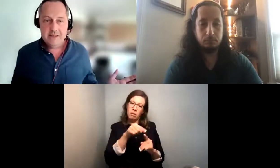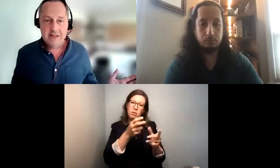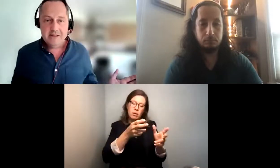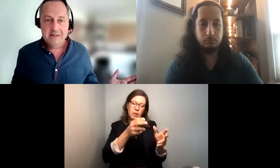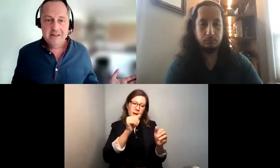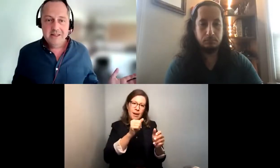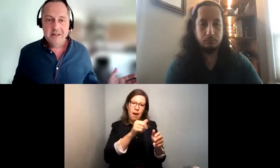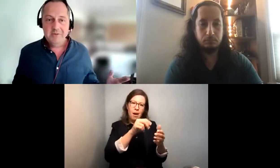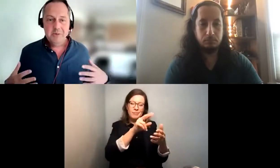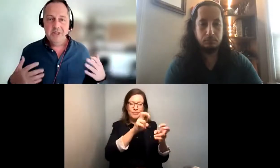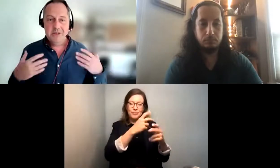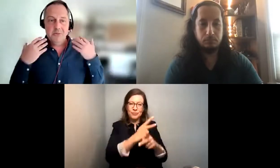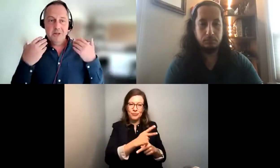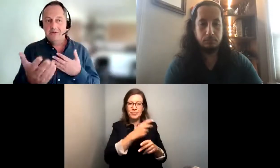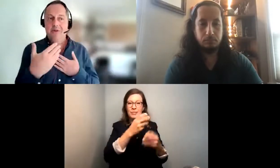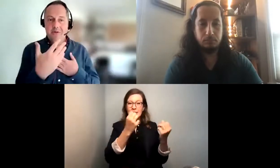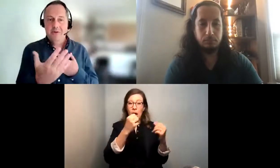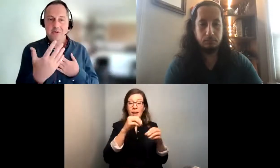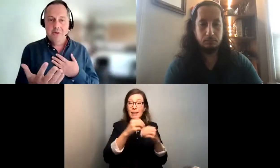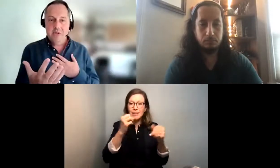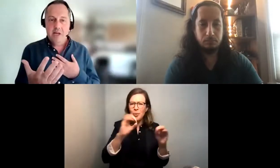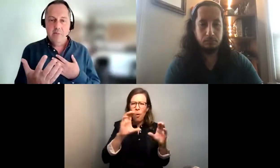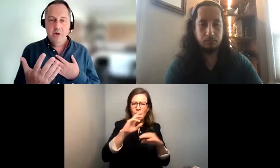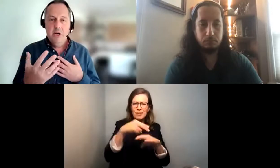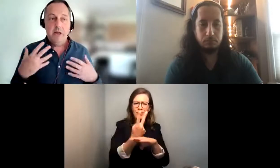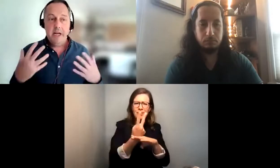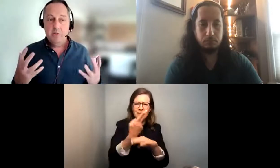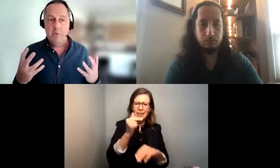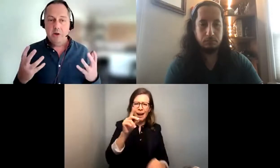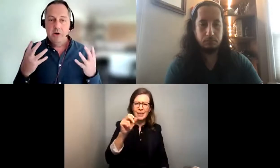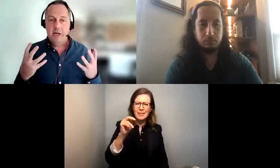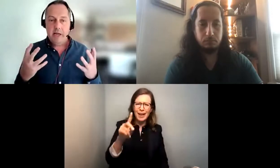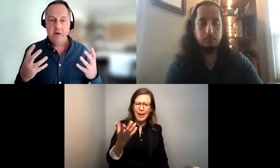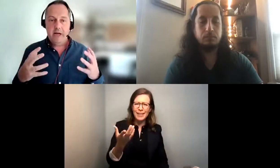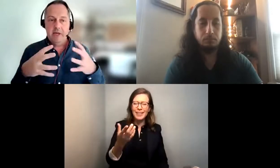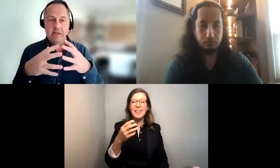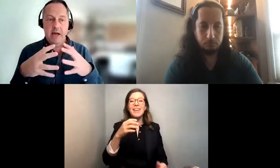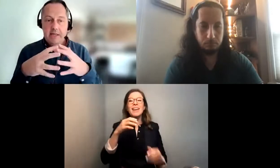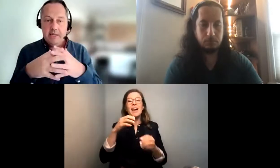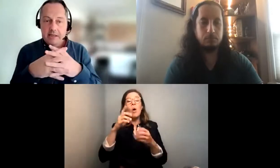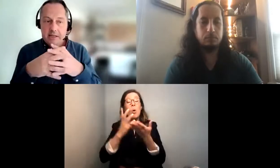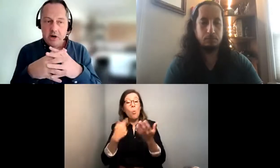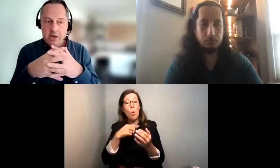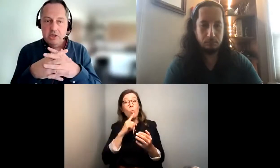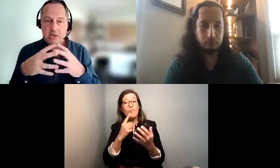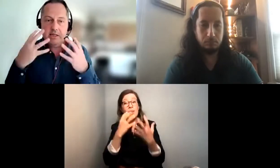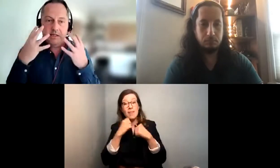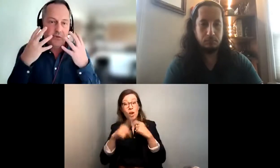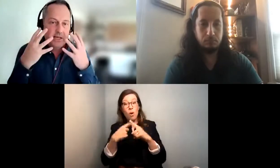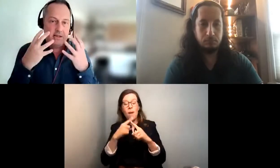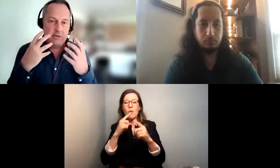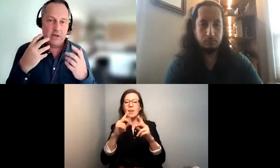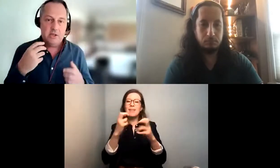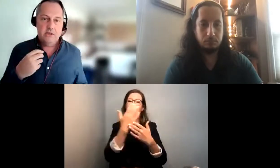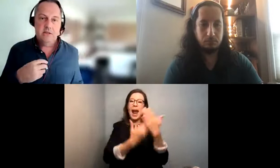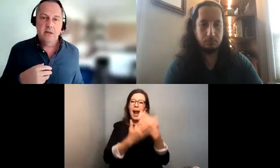does a handstand. Somebody is normally frontal to the camera, but actually what we really care about is hand-to-hand interactions,